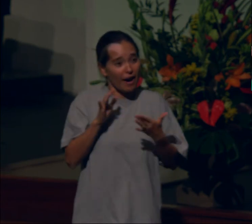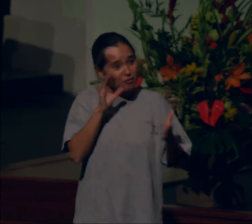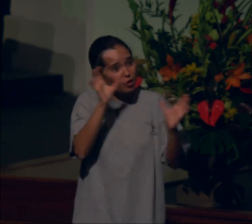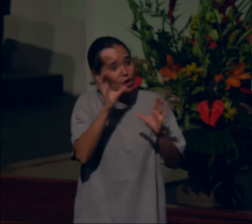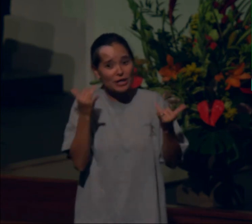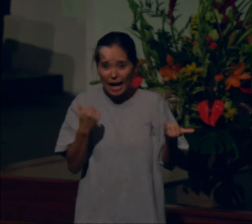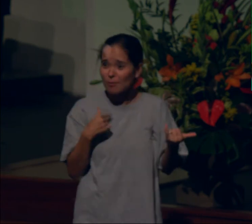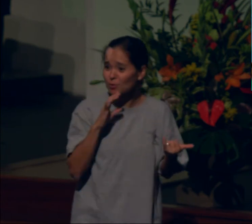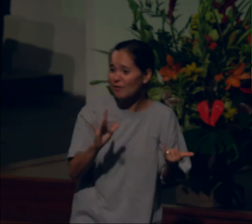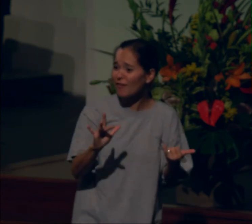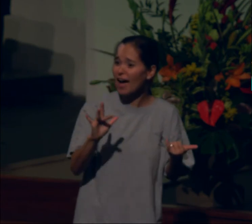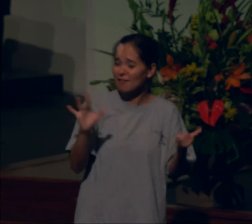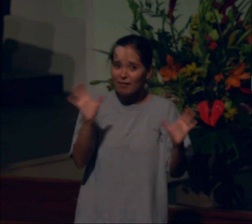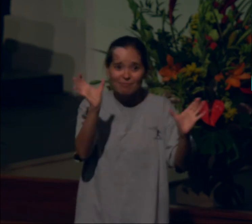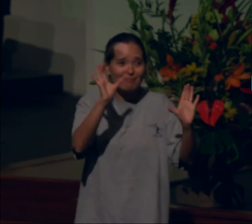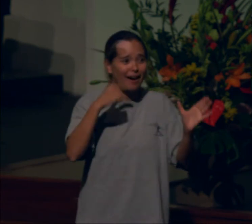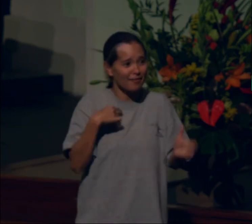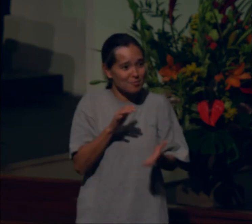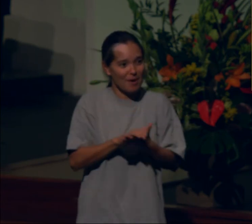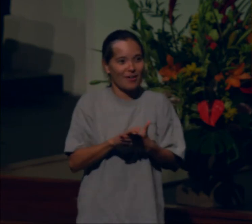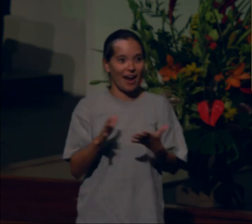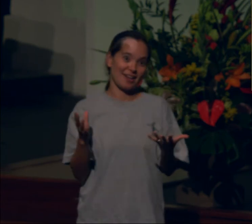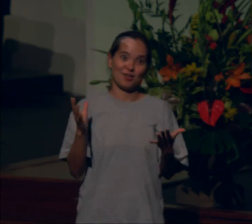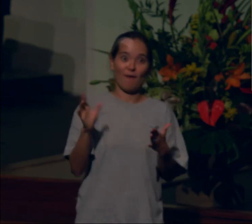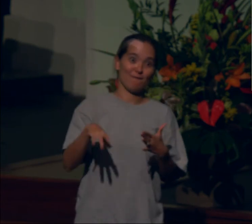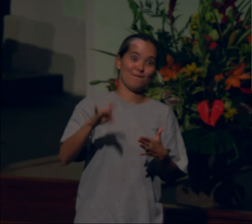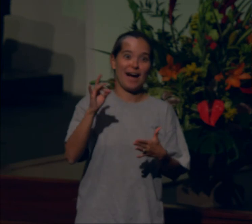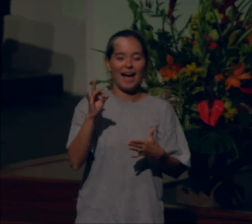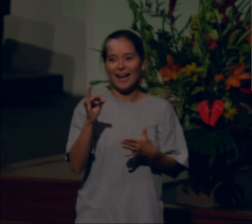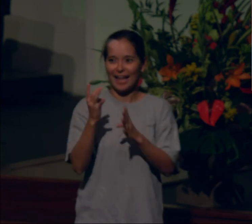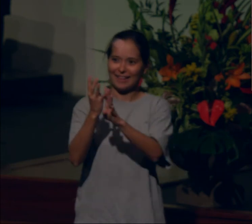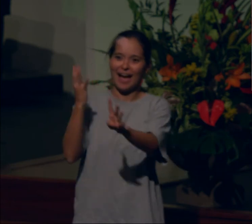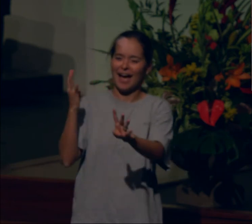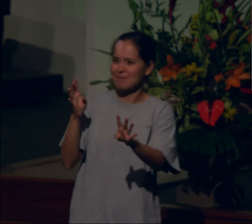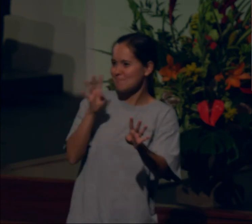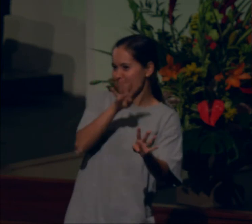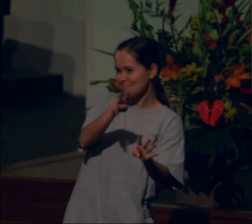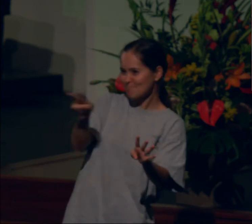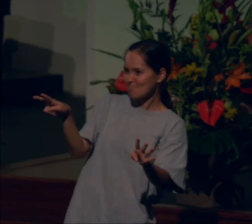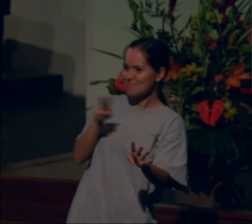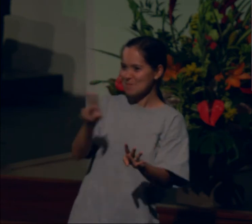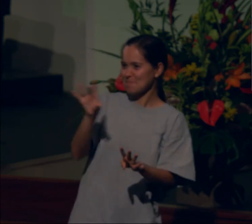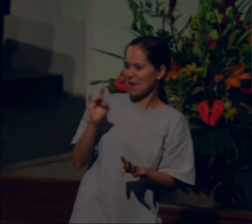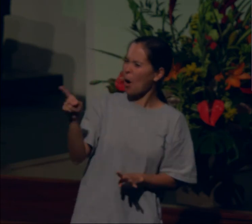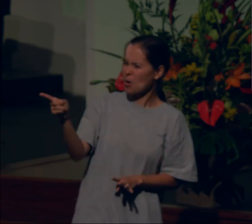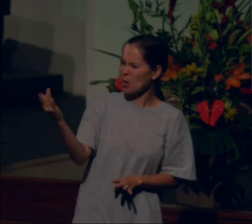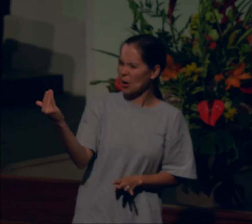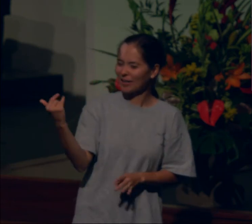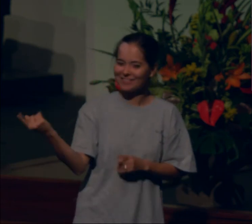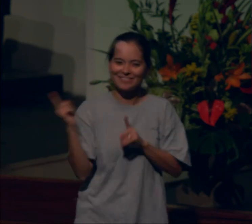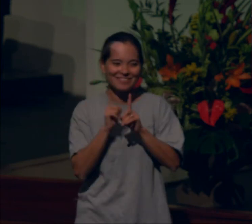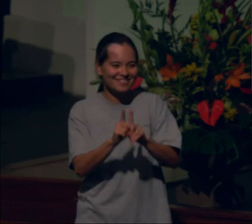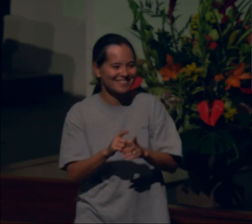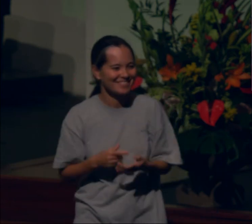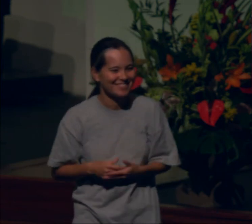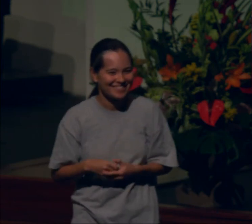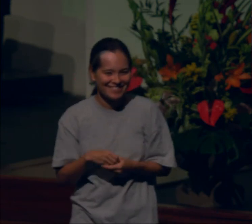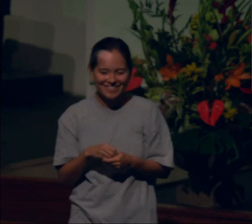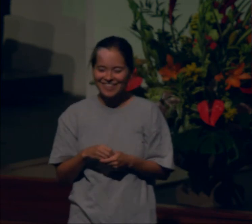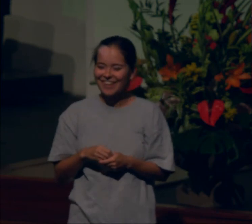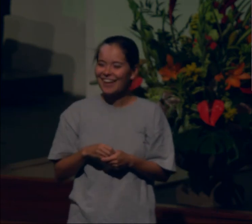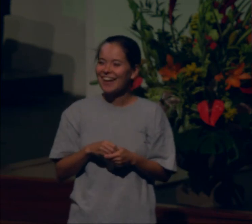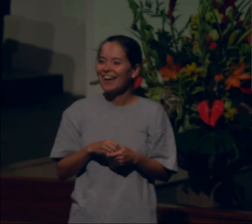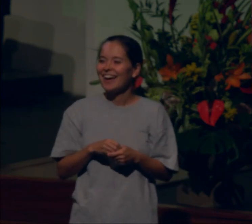for a wife. I got to get married. Like I'm just going to go find a lineup somewhere and pick somebody out and say, all right, it's time, you know. And